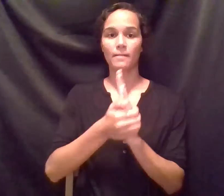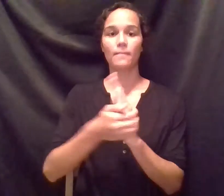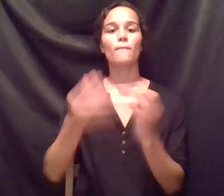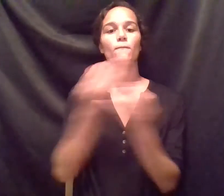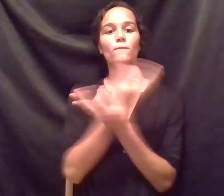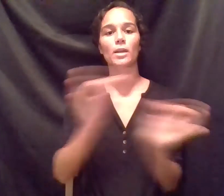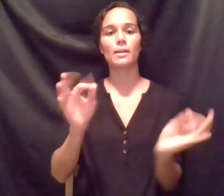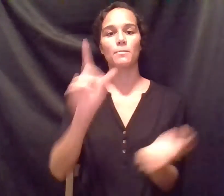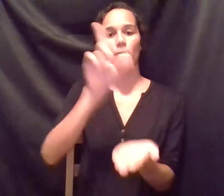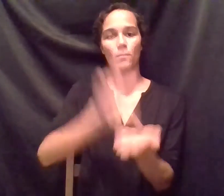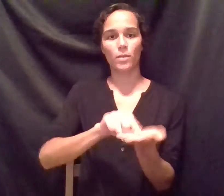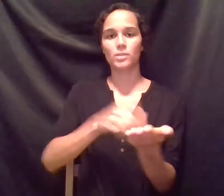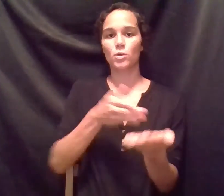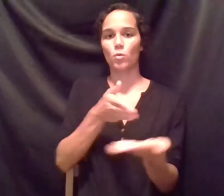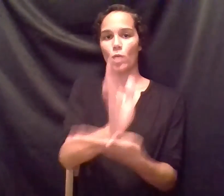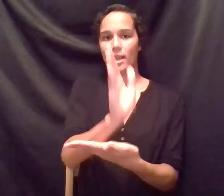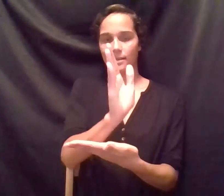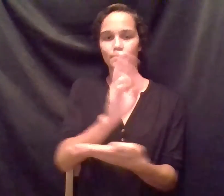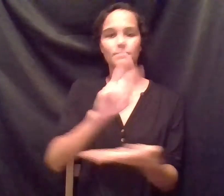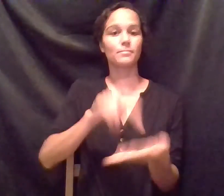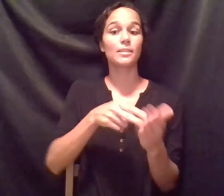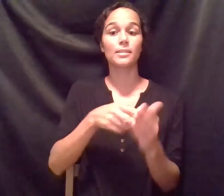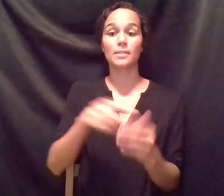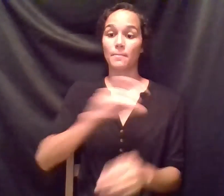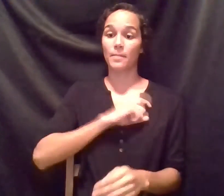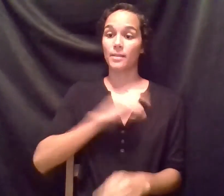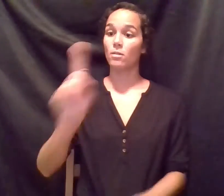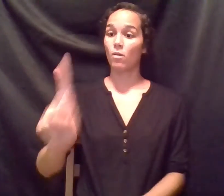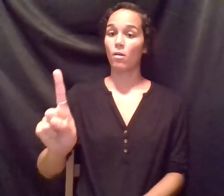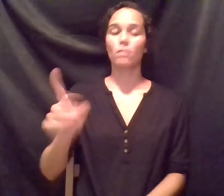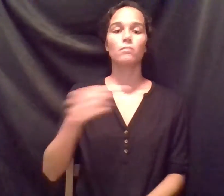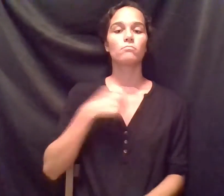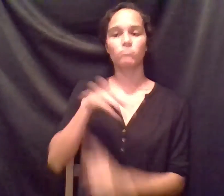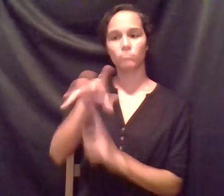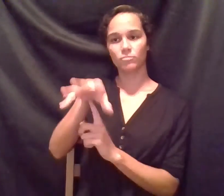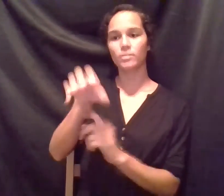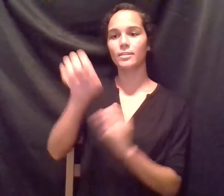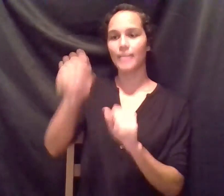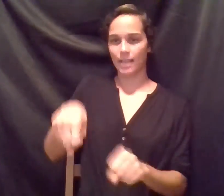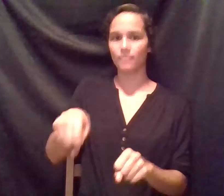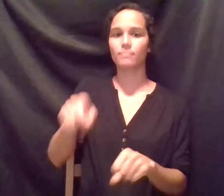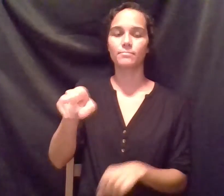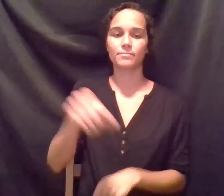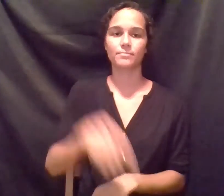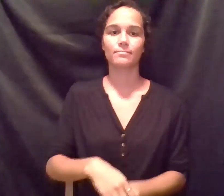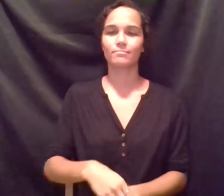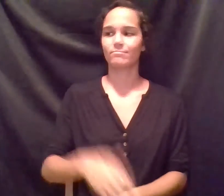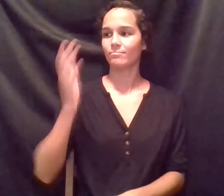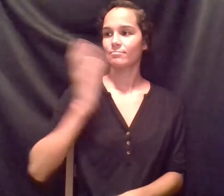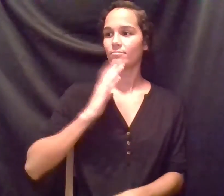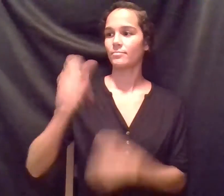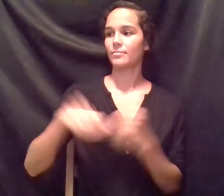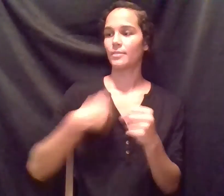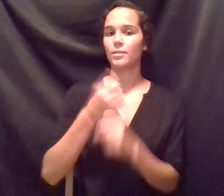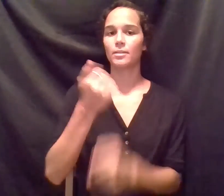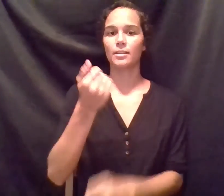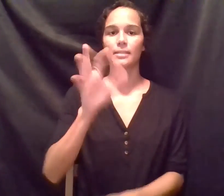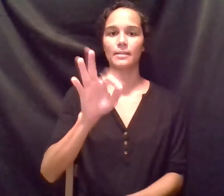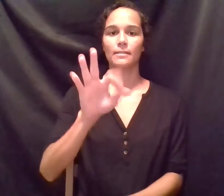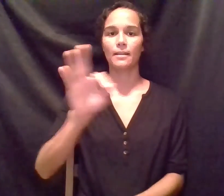right. Now, that started in 1995 in the Ninth Circuit. They made a very general ruling, but that's the way it was.